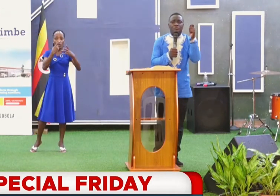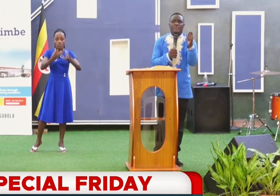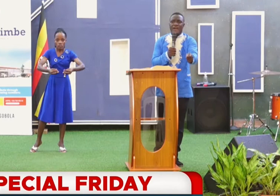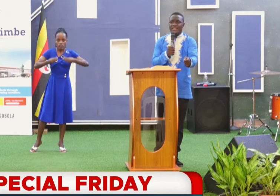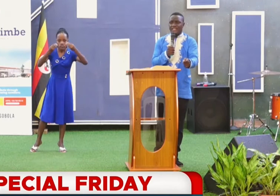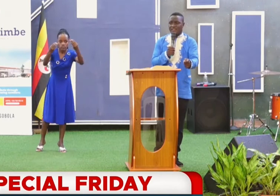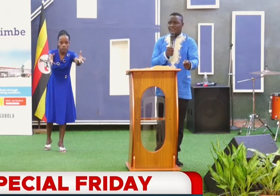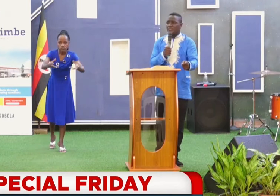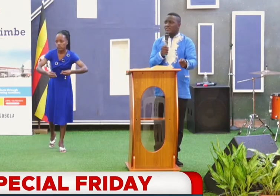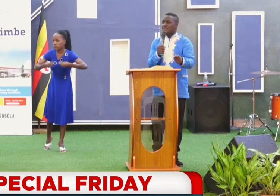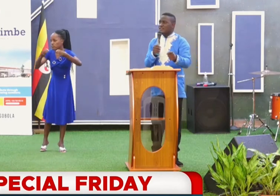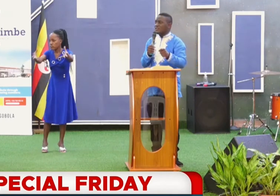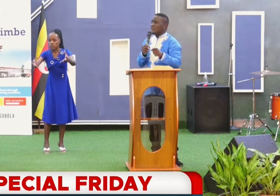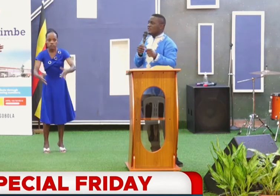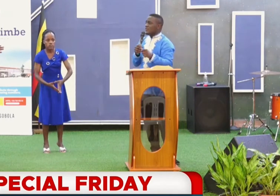who is